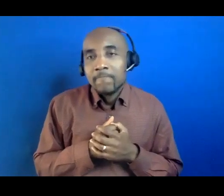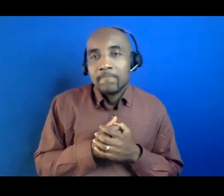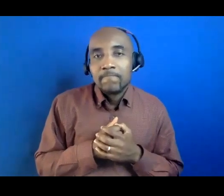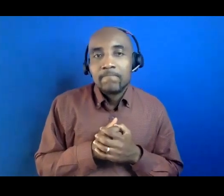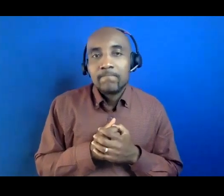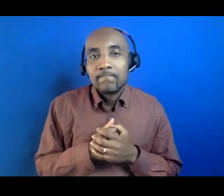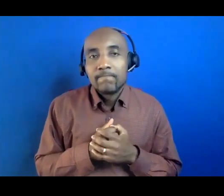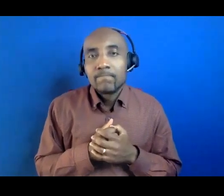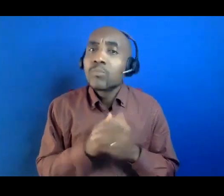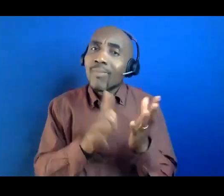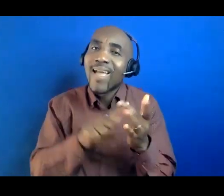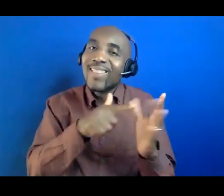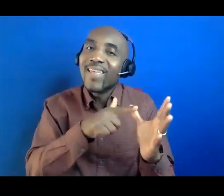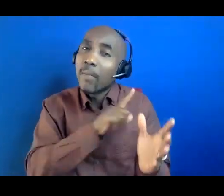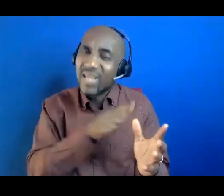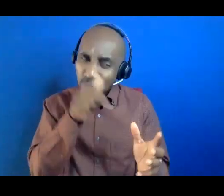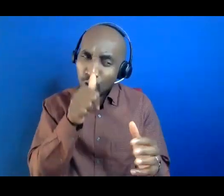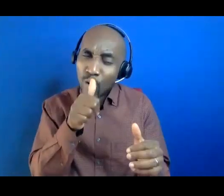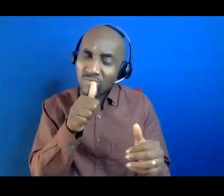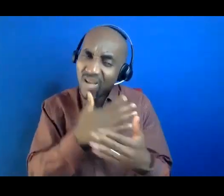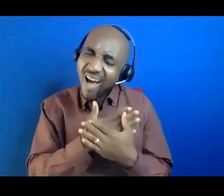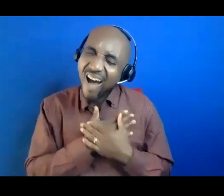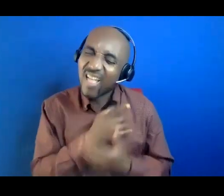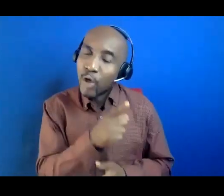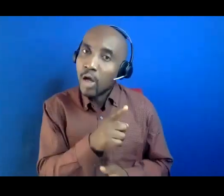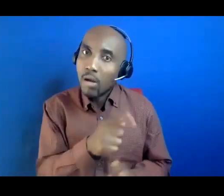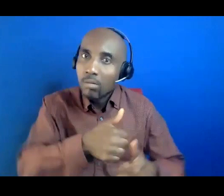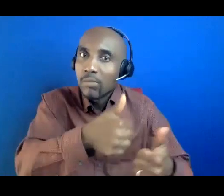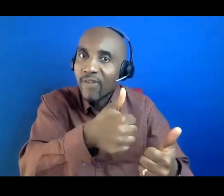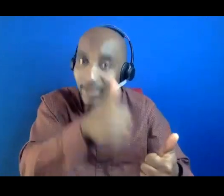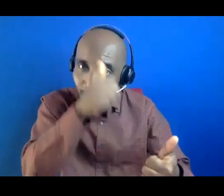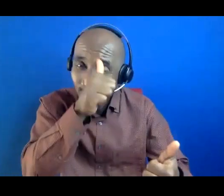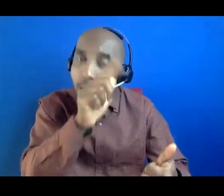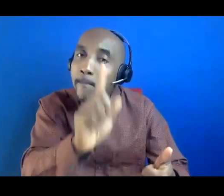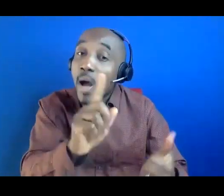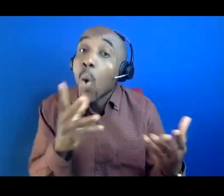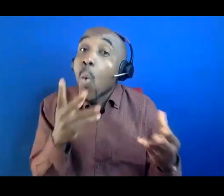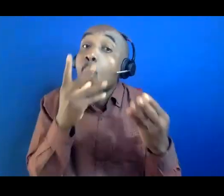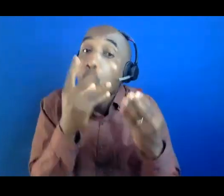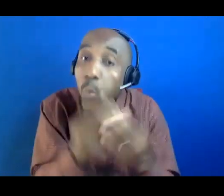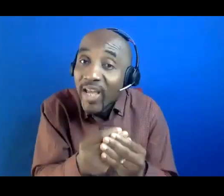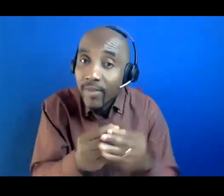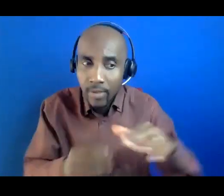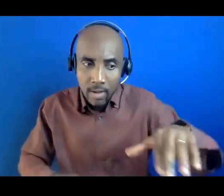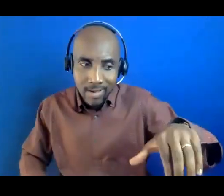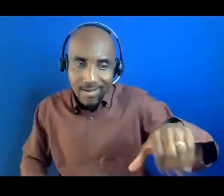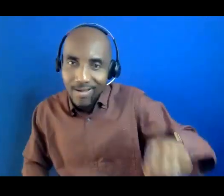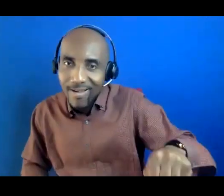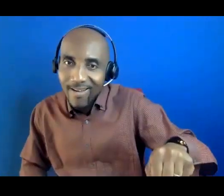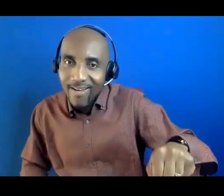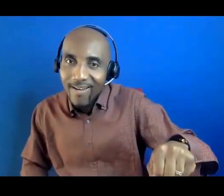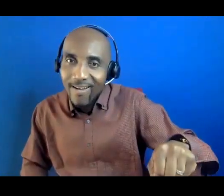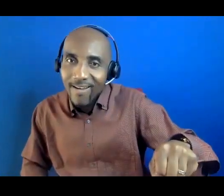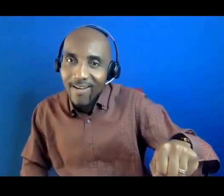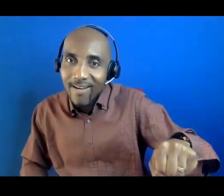I love her and she knows that is one thing. But when I'm with her, when I get to hold her hand, when I get to